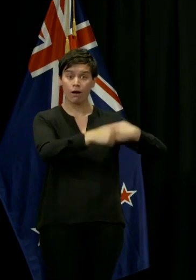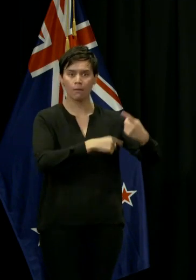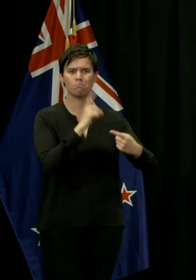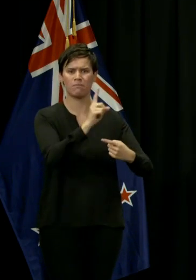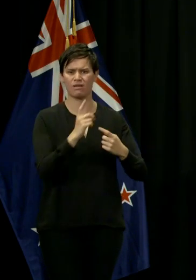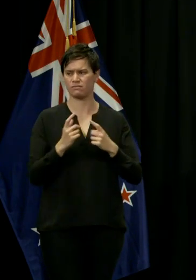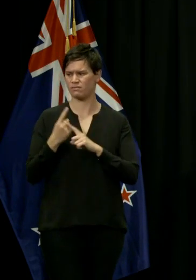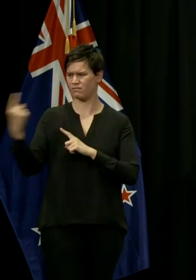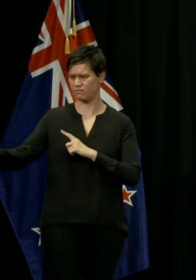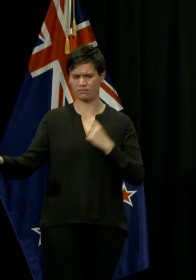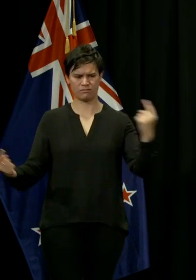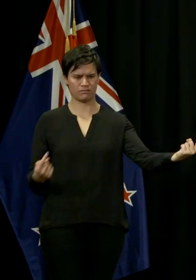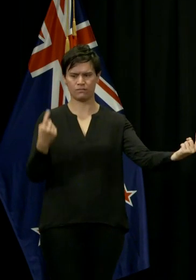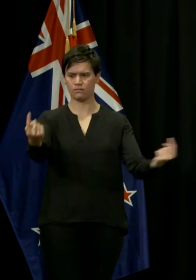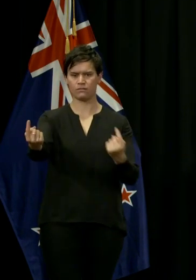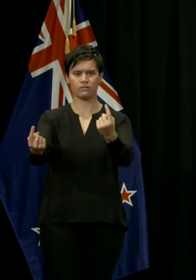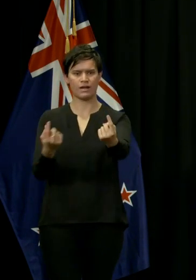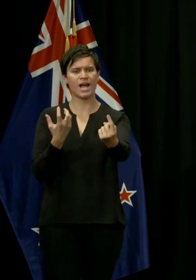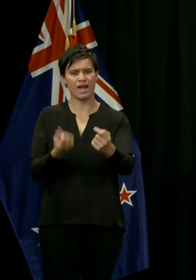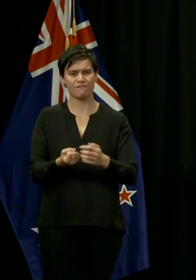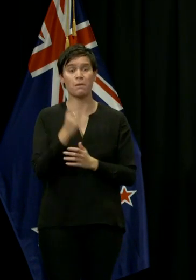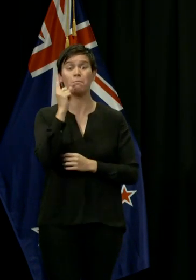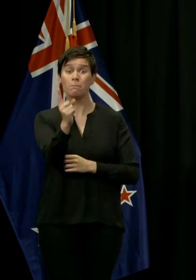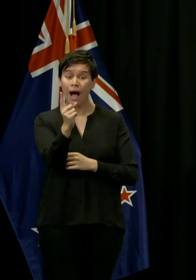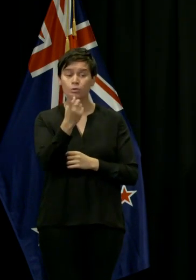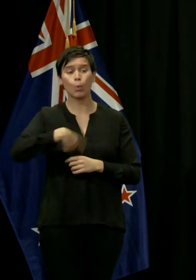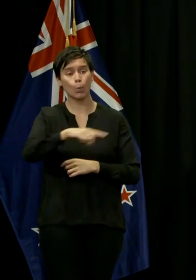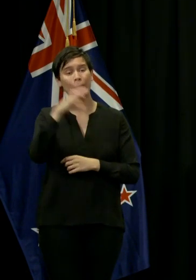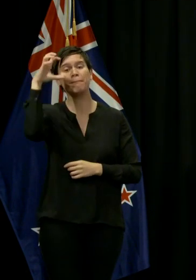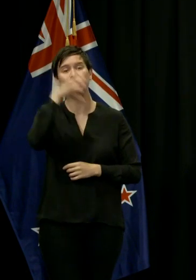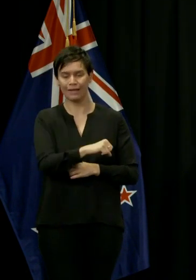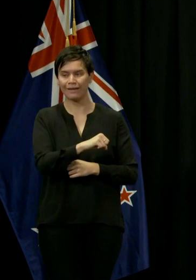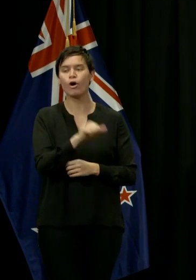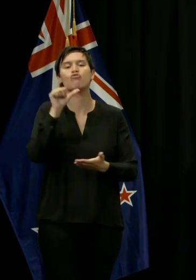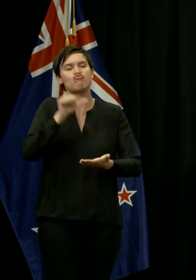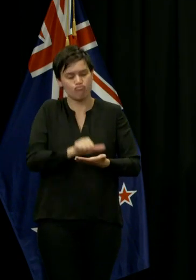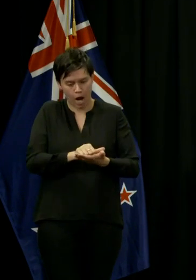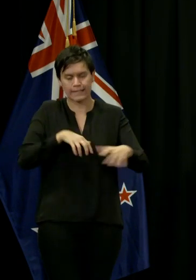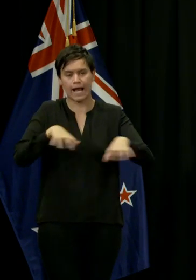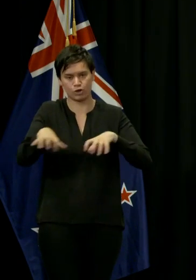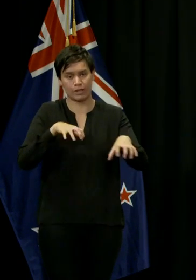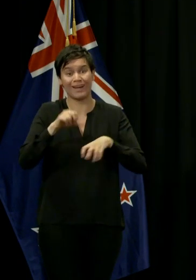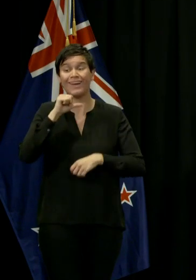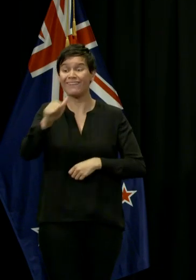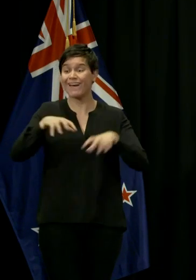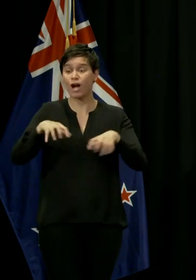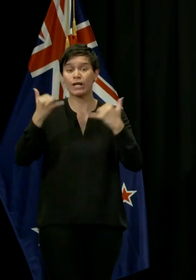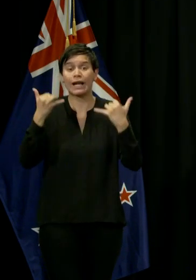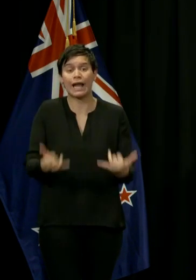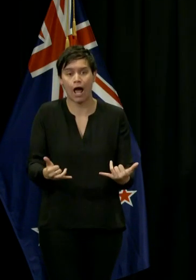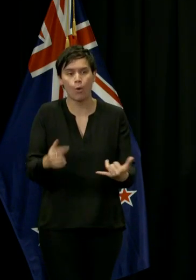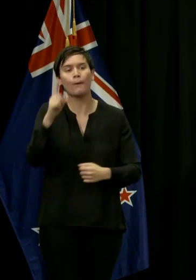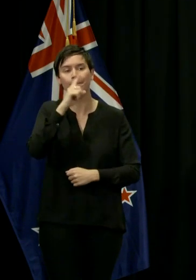all absolutely believe this is the right thing to do. We will save lives by taking these measures